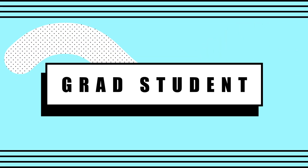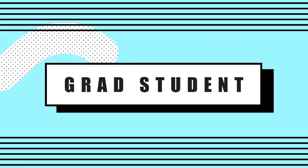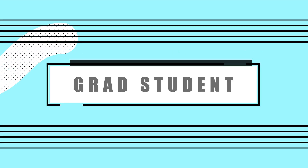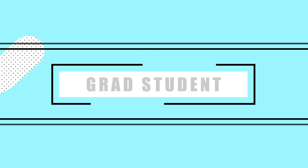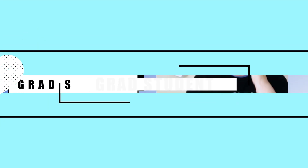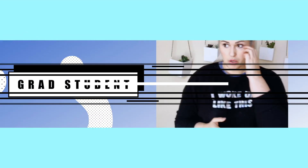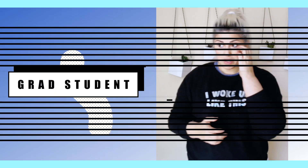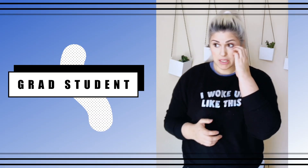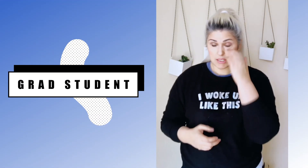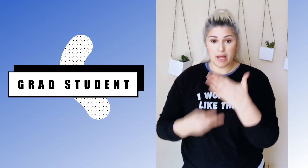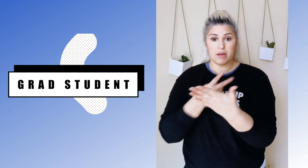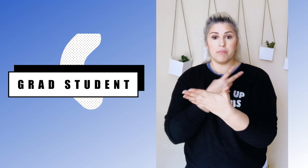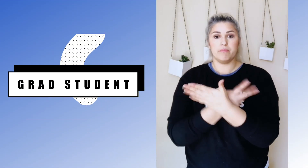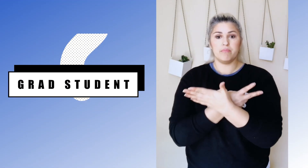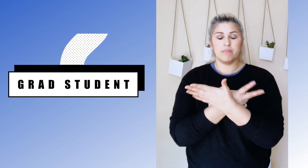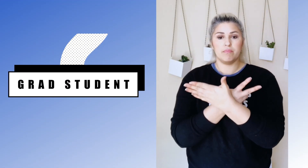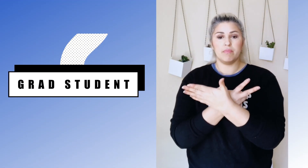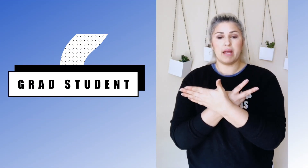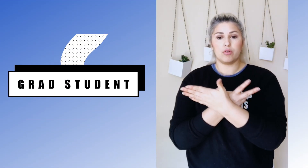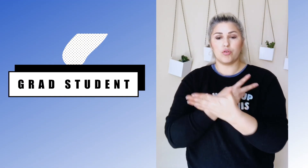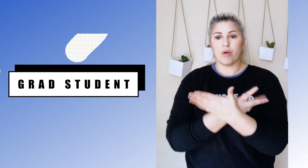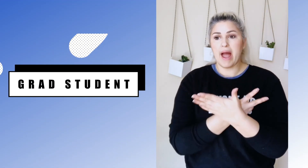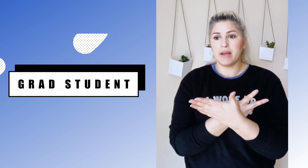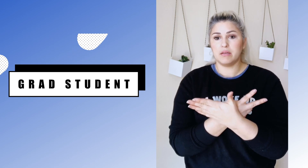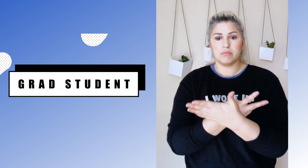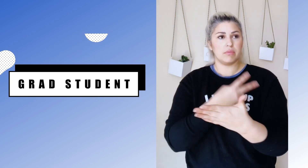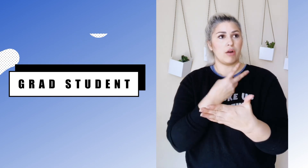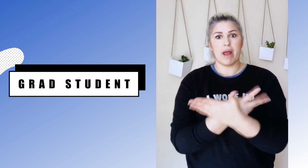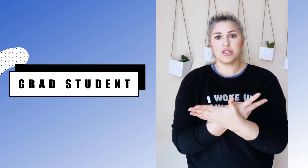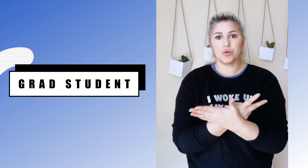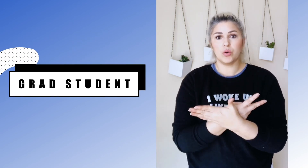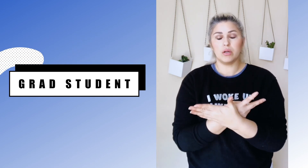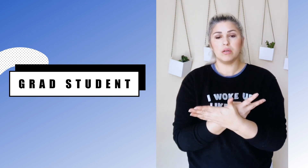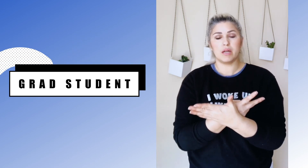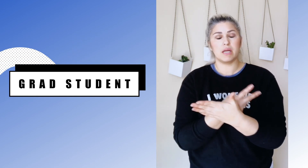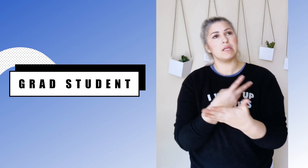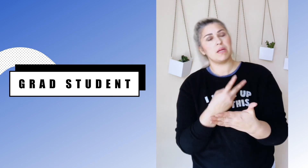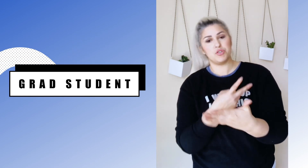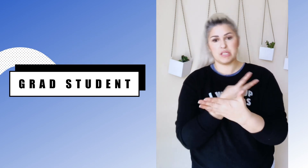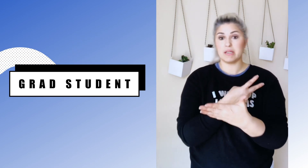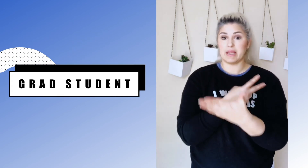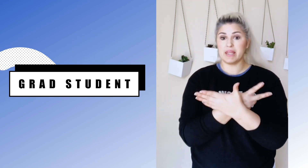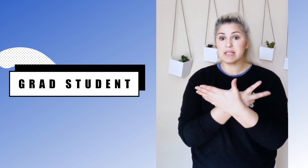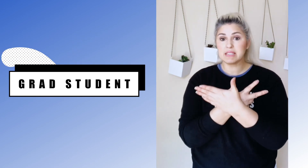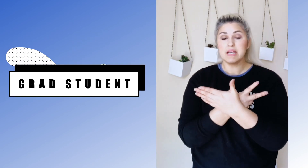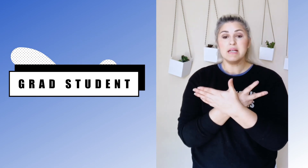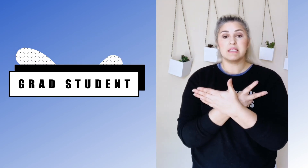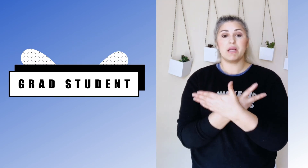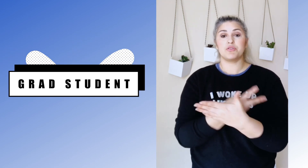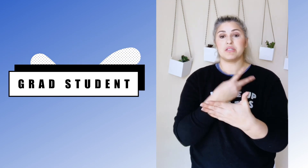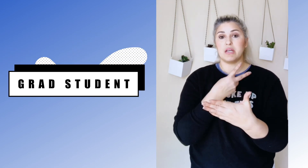Grad student. So this is like grad school. A lot of times, sometimes you'll see it like